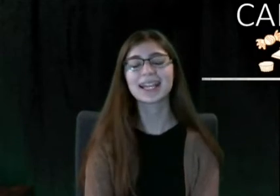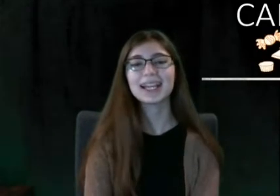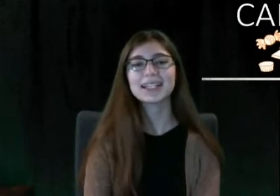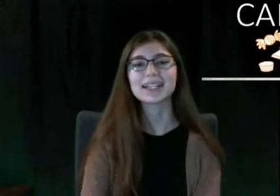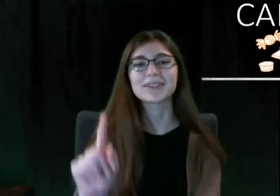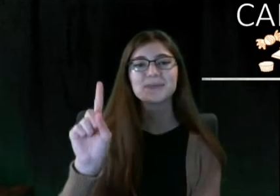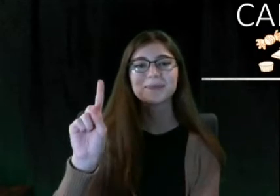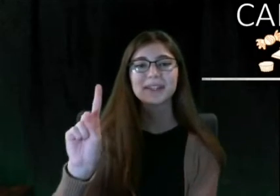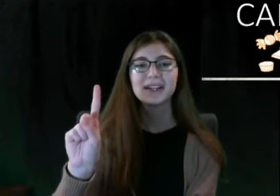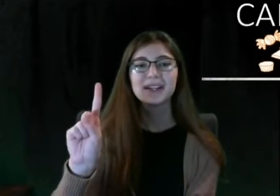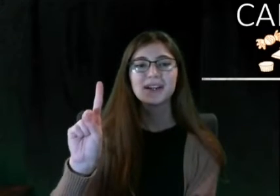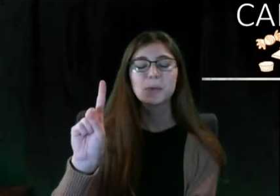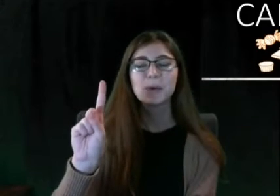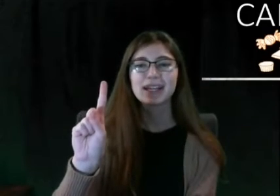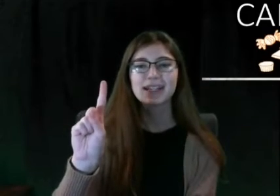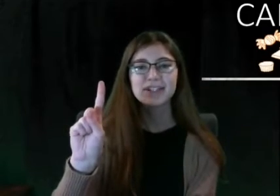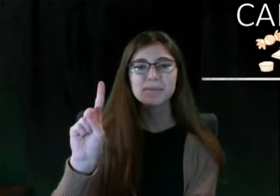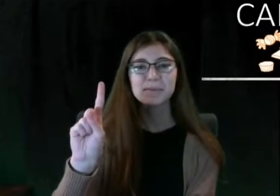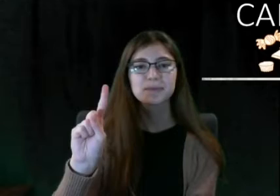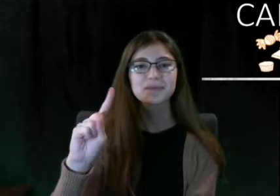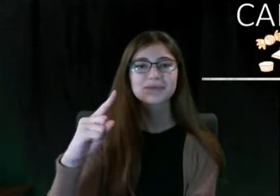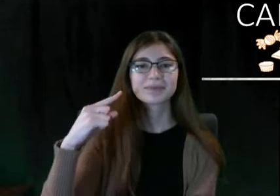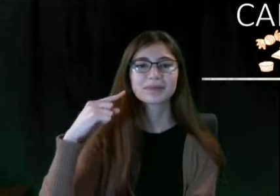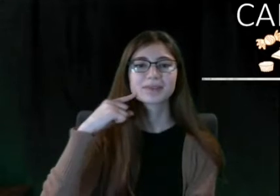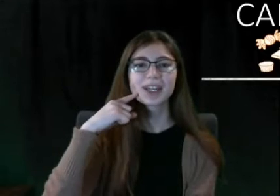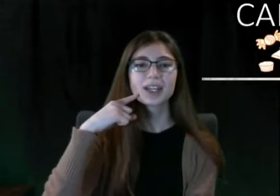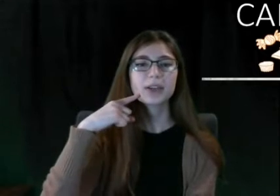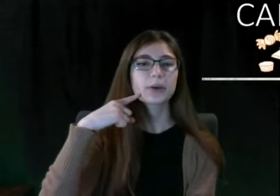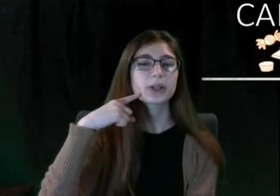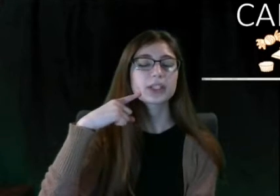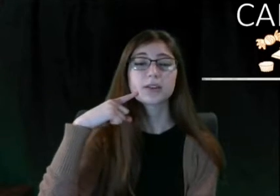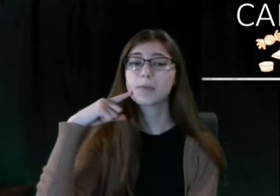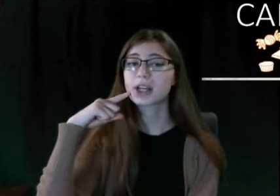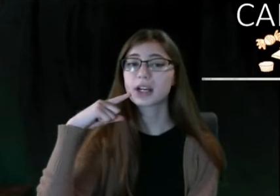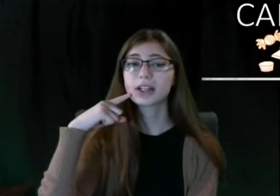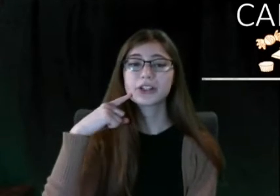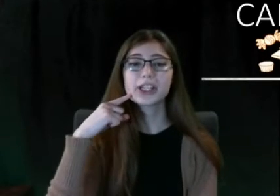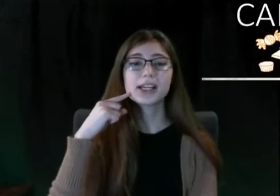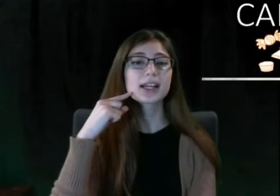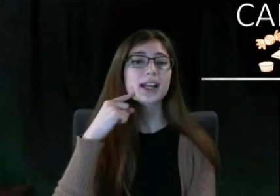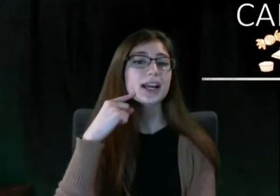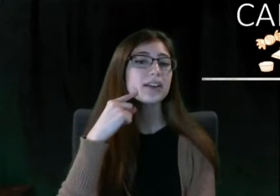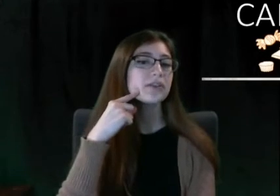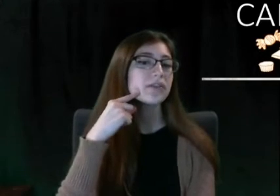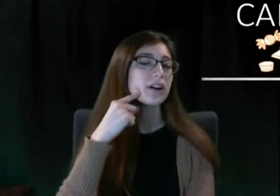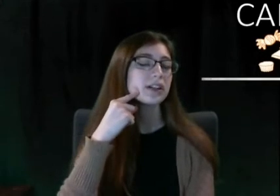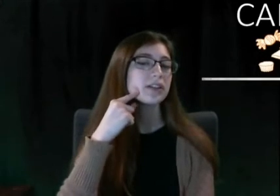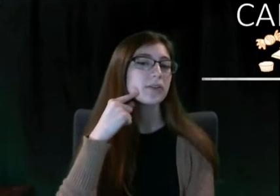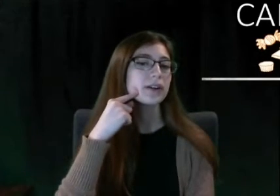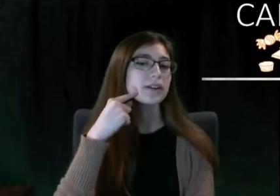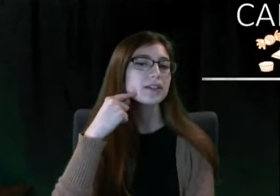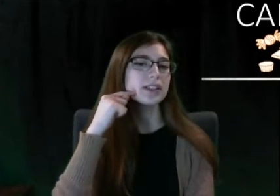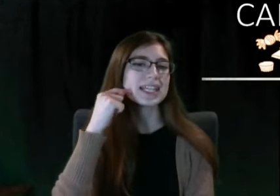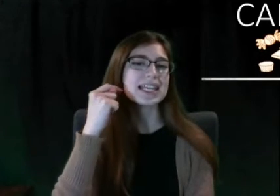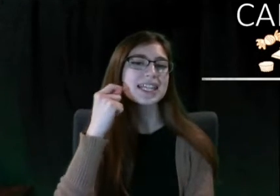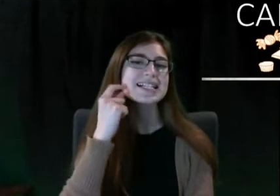Candy. One hand shape. You are going to put it on your cheek, kind of on your teeth,